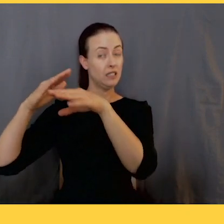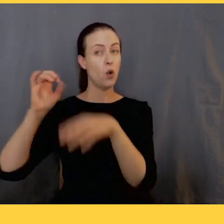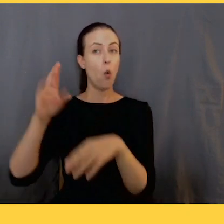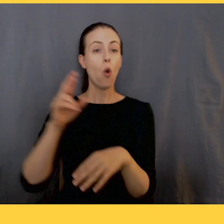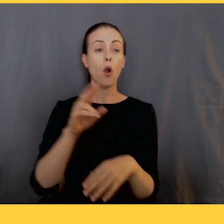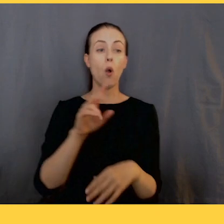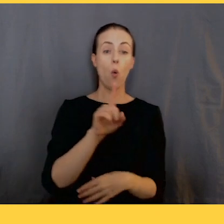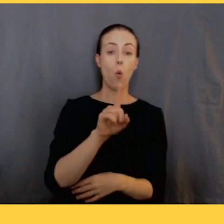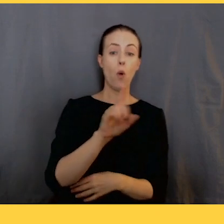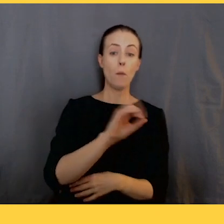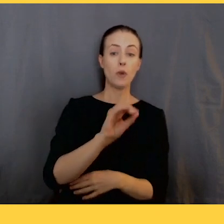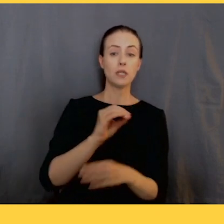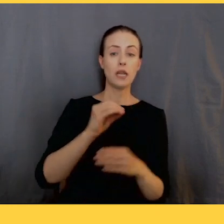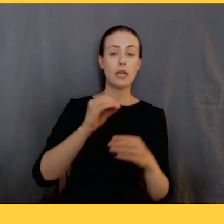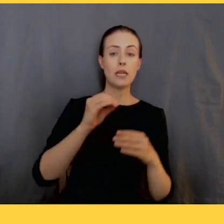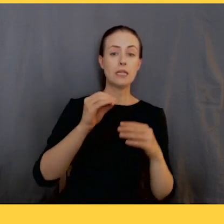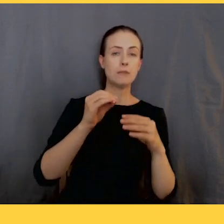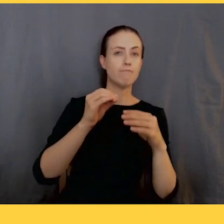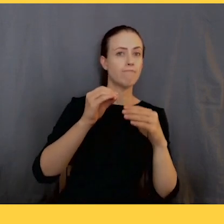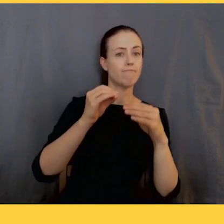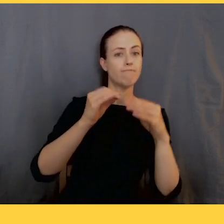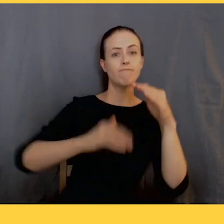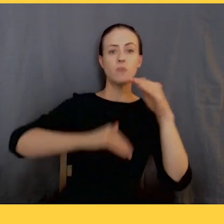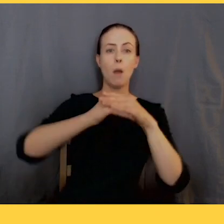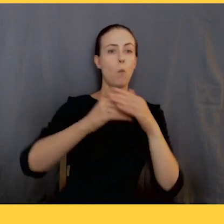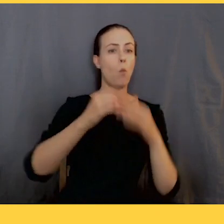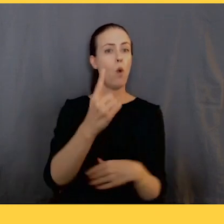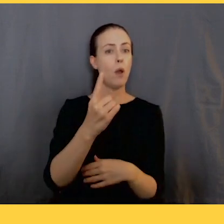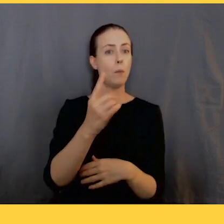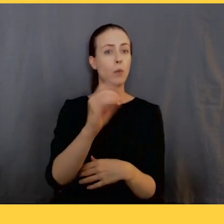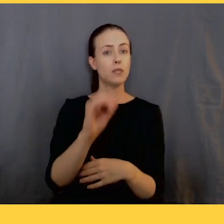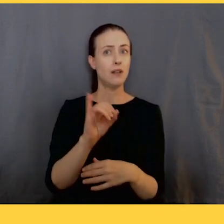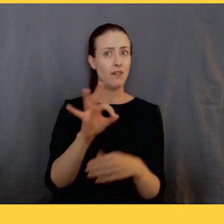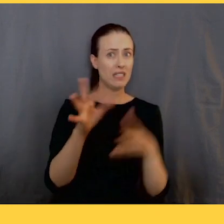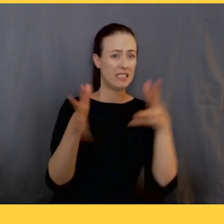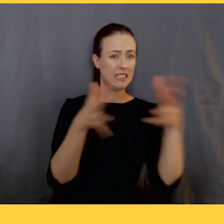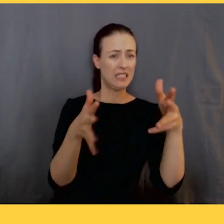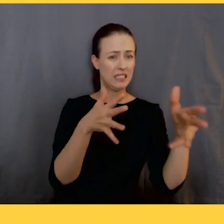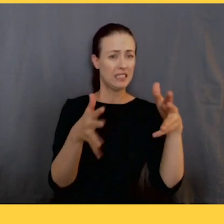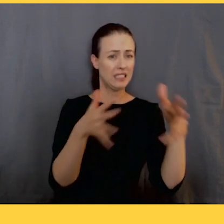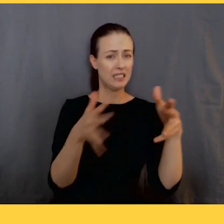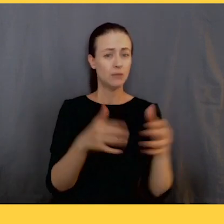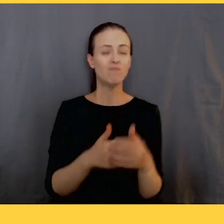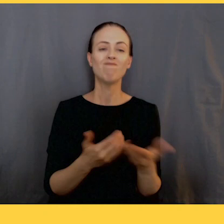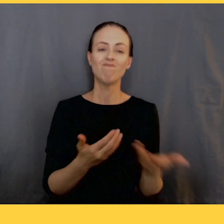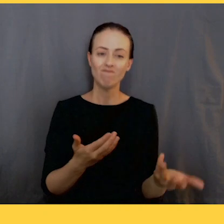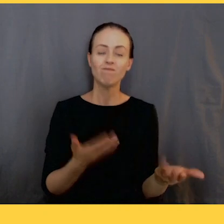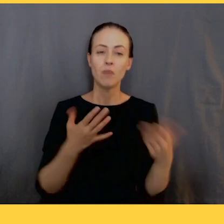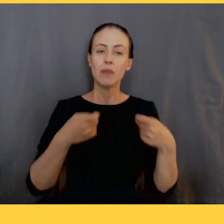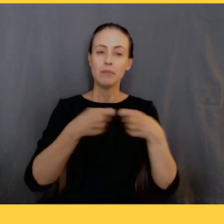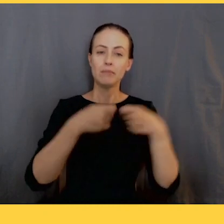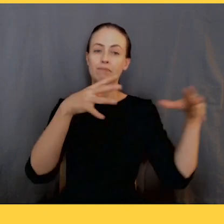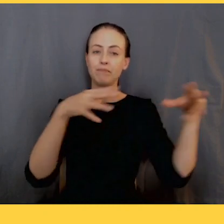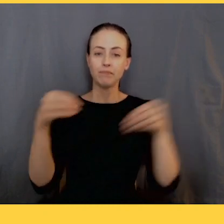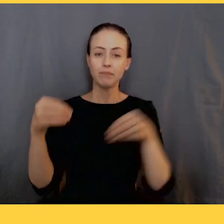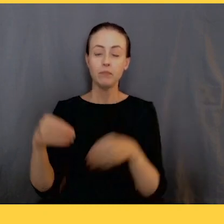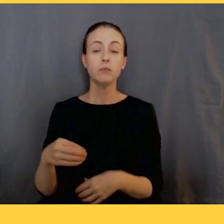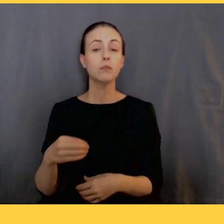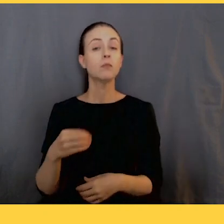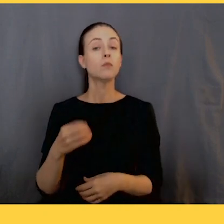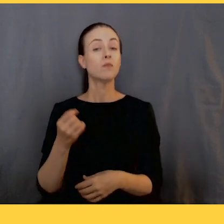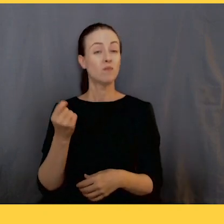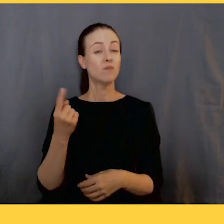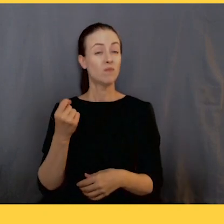of historical wind speed in the area. Again, I mentioned earlier, a lot of our ignition comes as a result